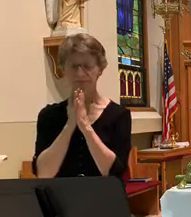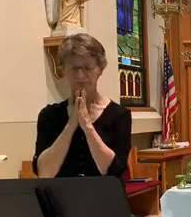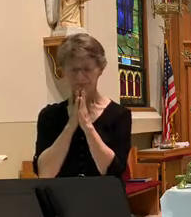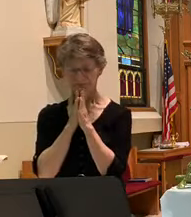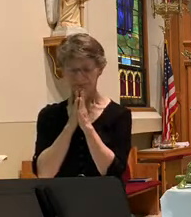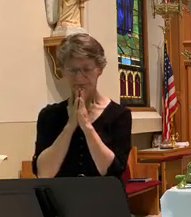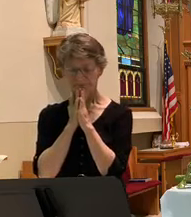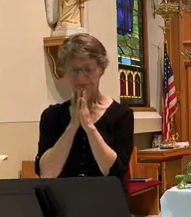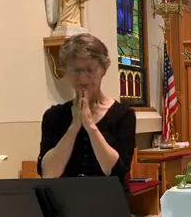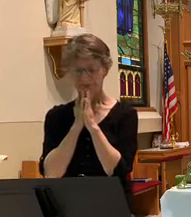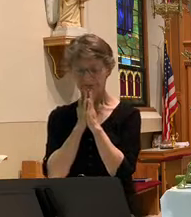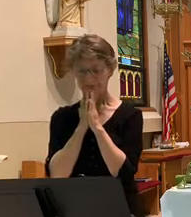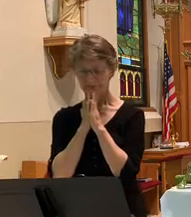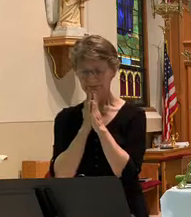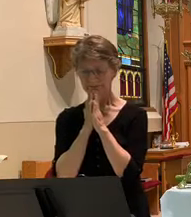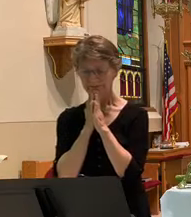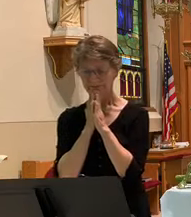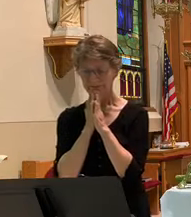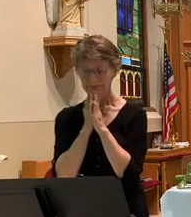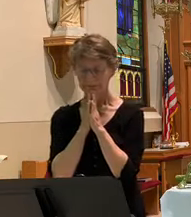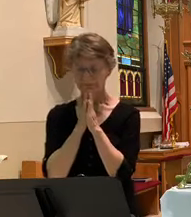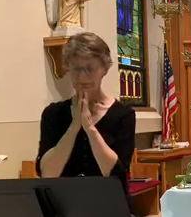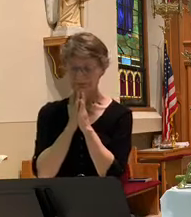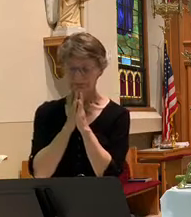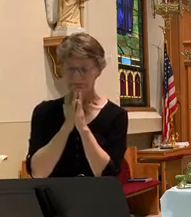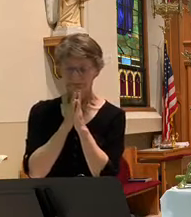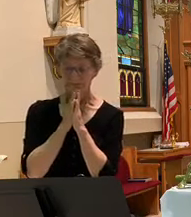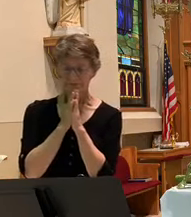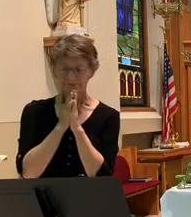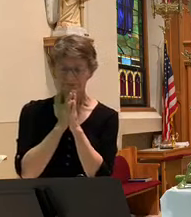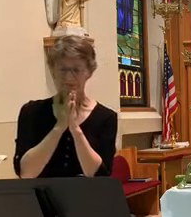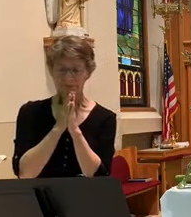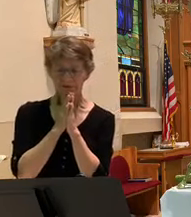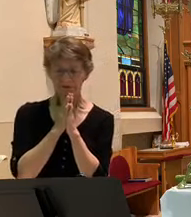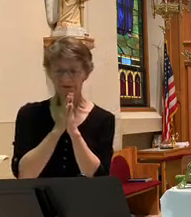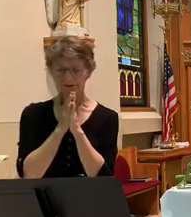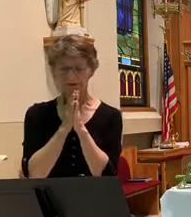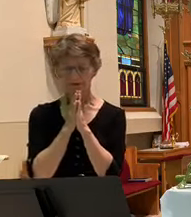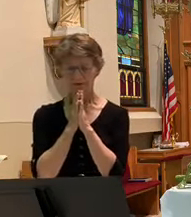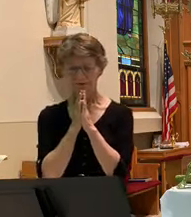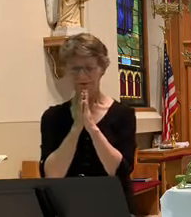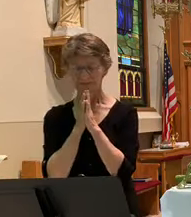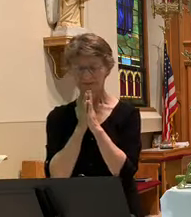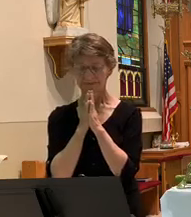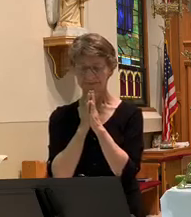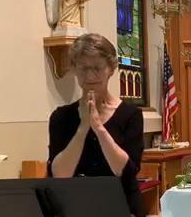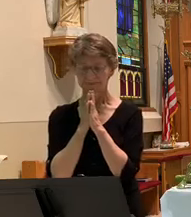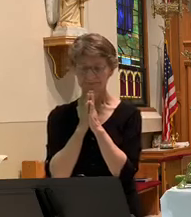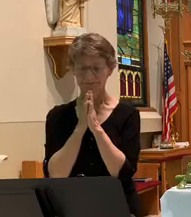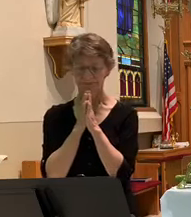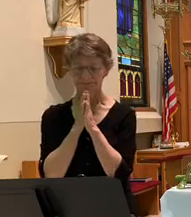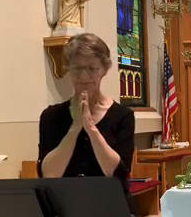Receive your body, the Lord Jesus Christ, nothing but the treasure of salvation, and through your loving mercy, be for me protection of mind and body.